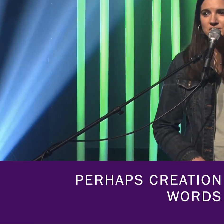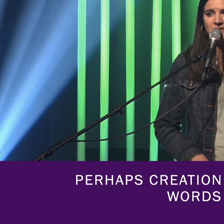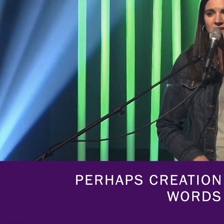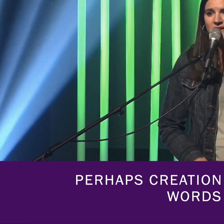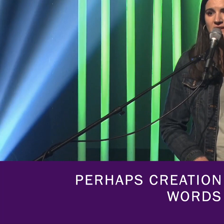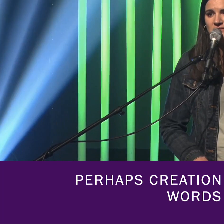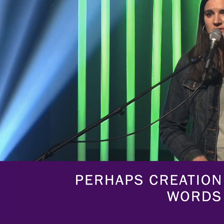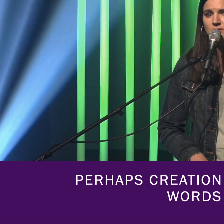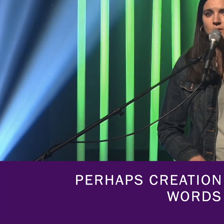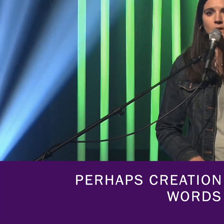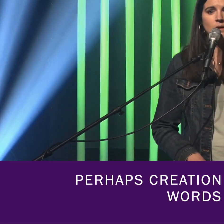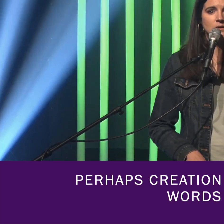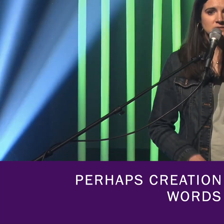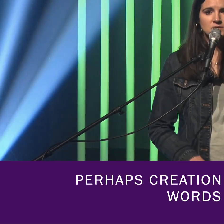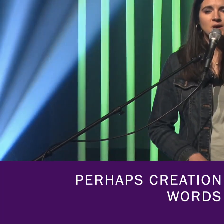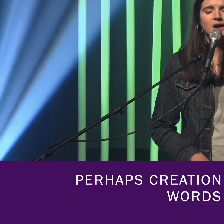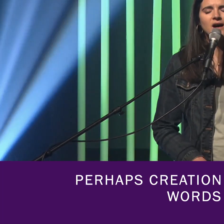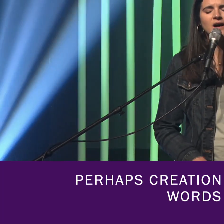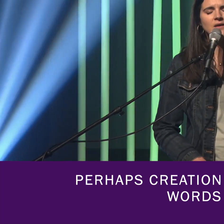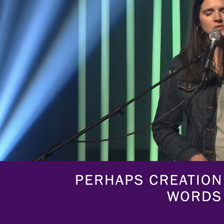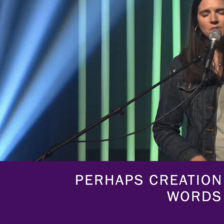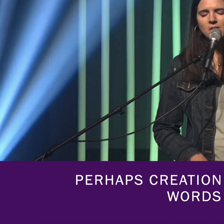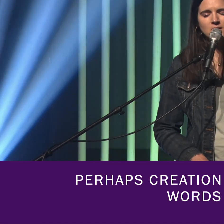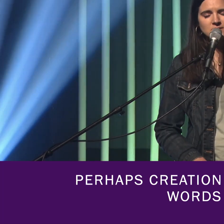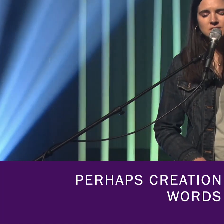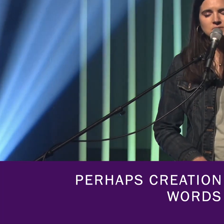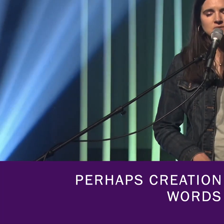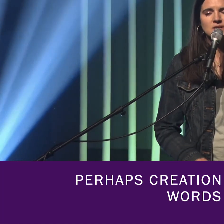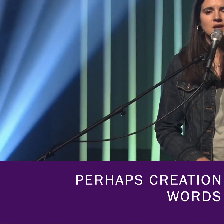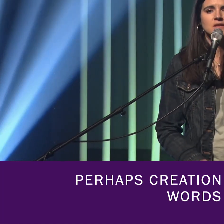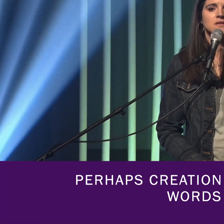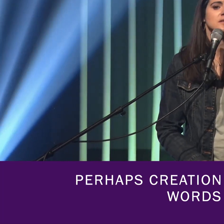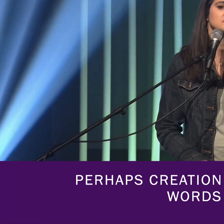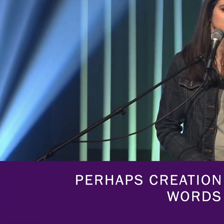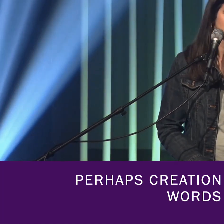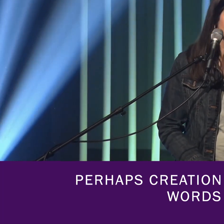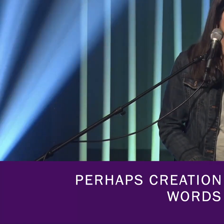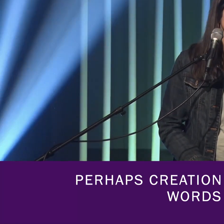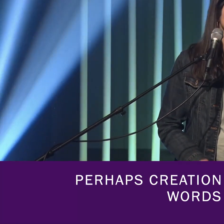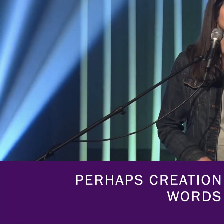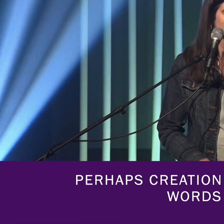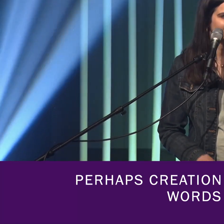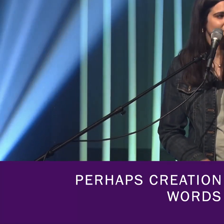Perhaps creation longs to have the words to say,